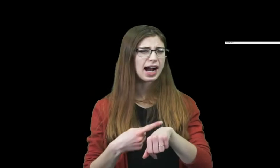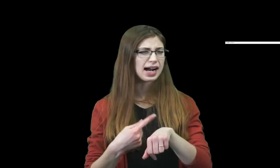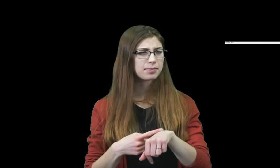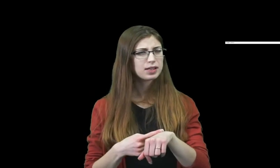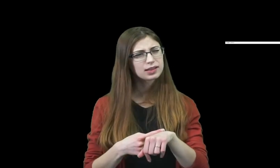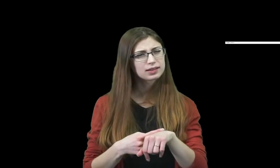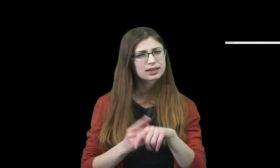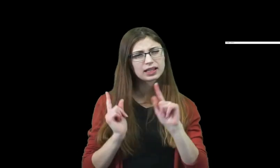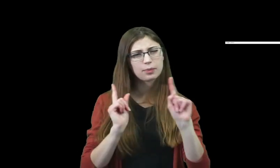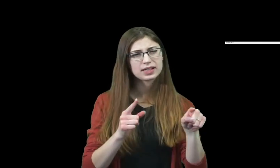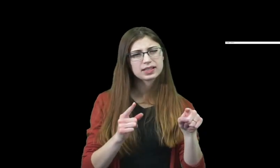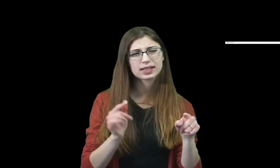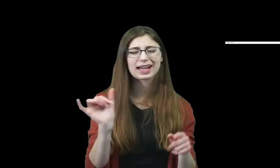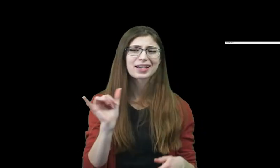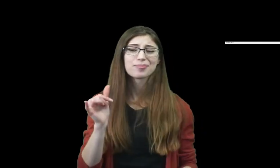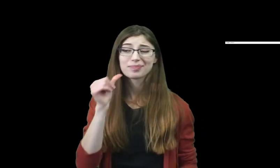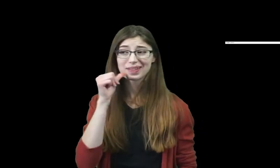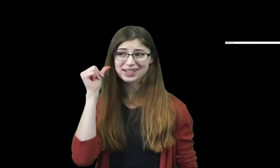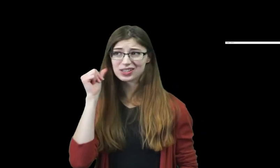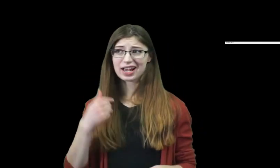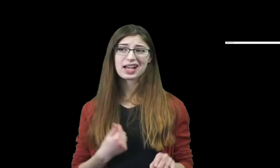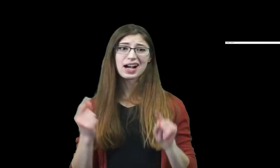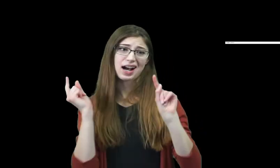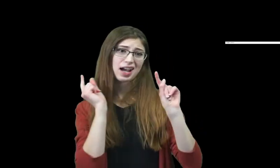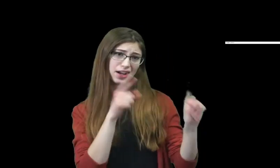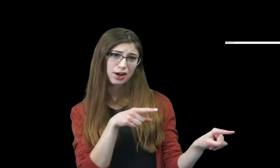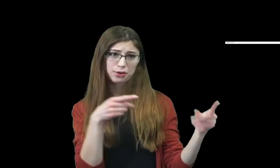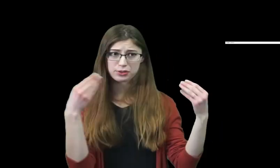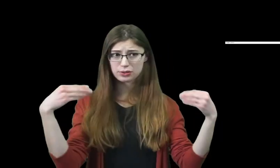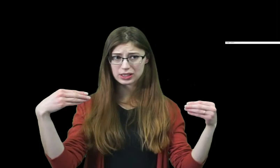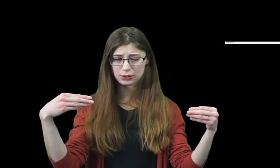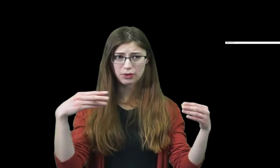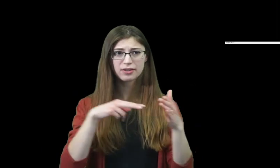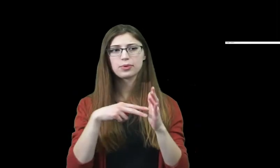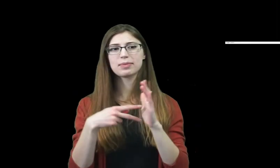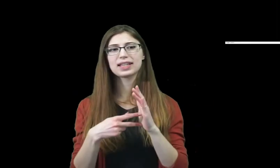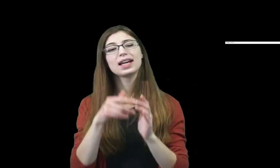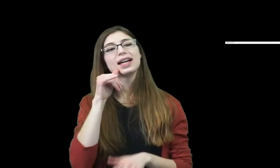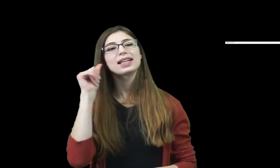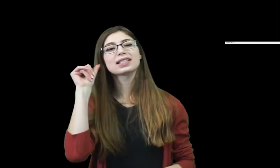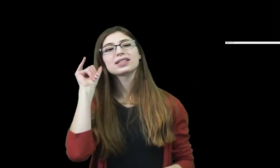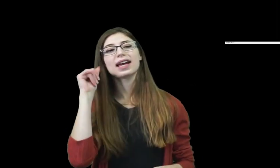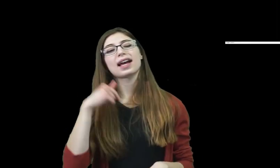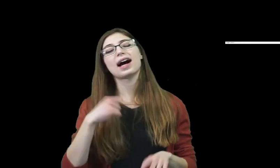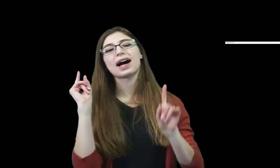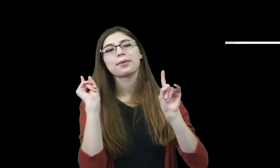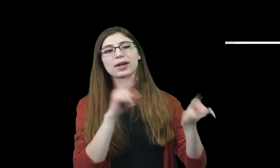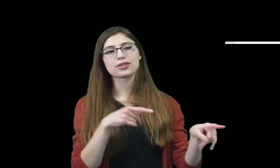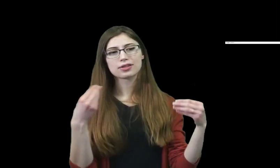time that you went, like yesterday I go to the store would mean yesterday I went to the